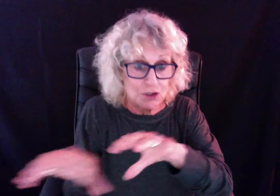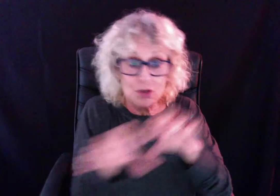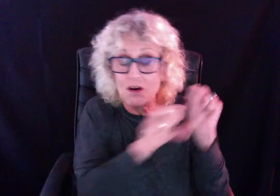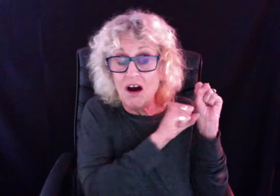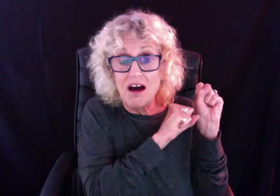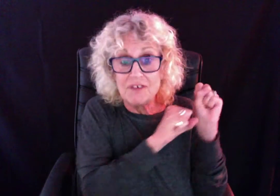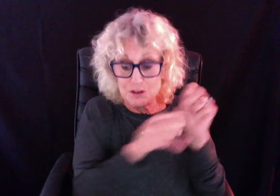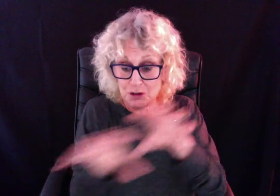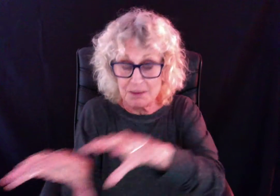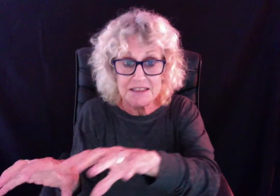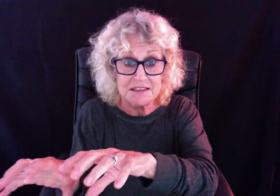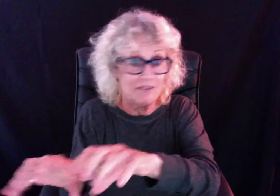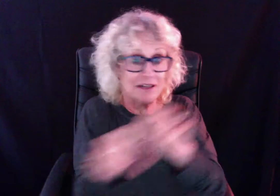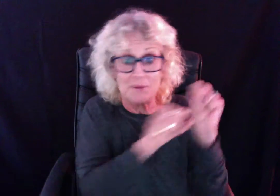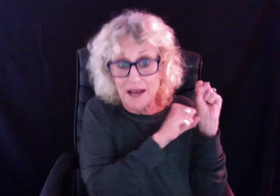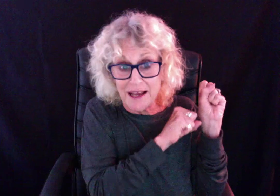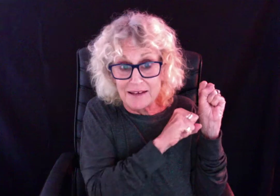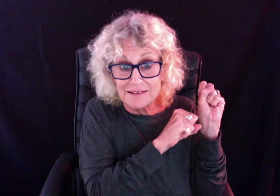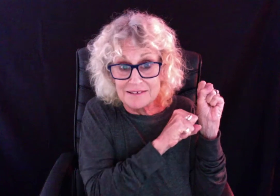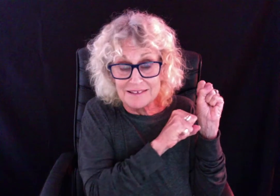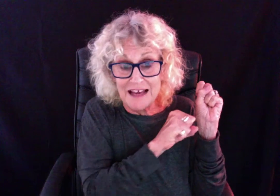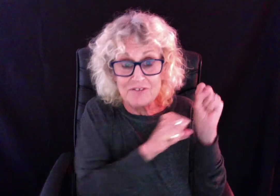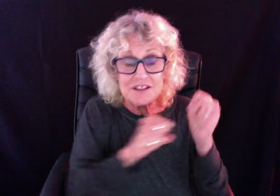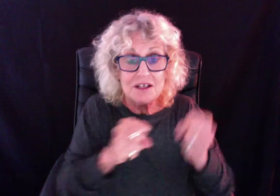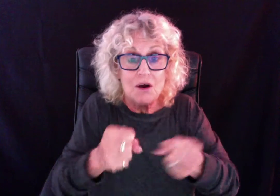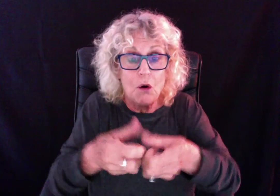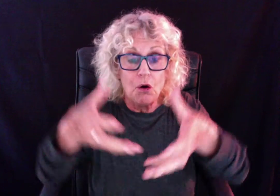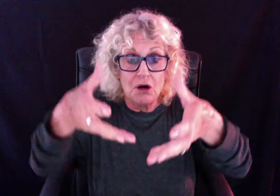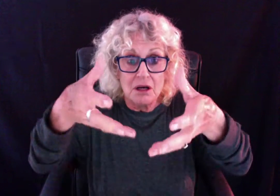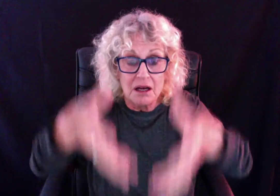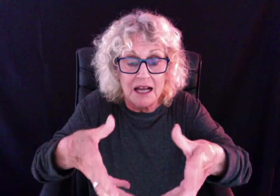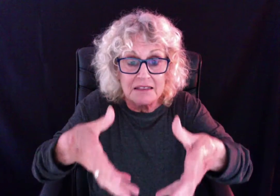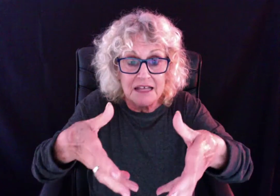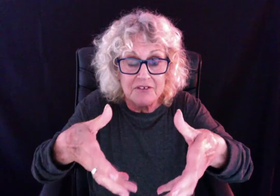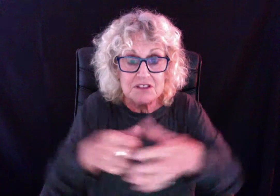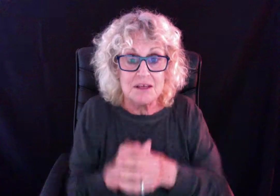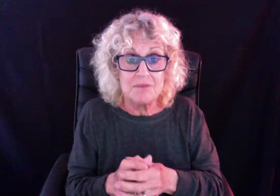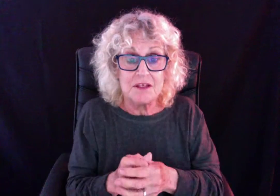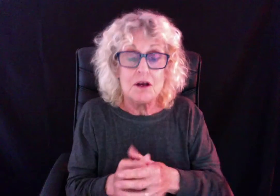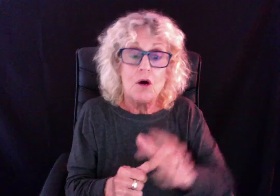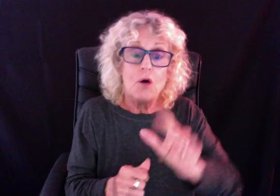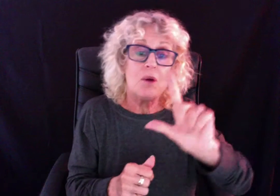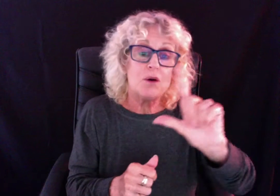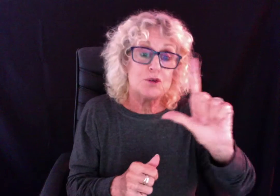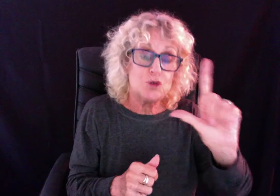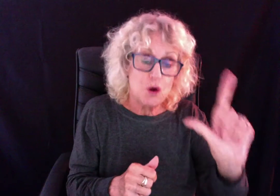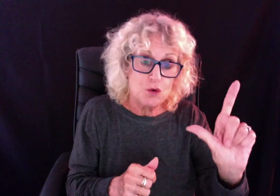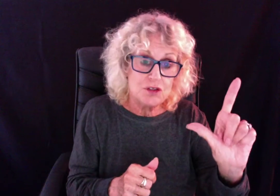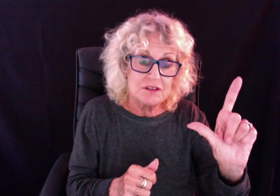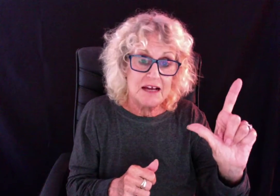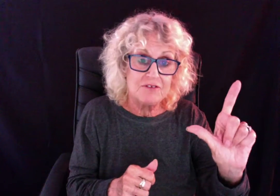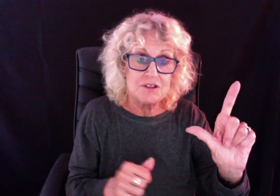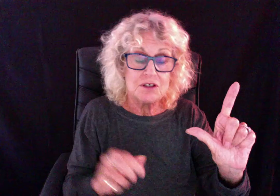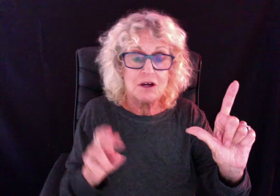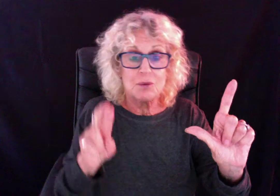took off, I took my stuff and I ran, left. Or I left something, or I want to go to the left, I want to go